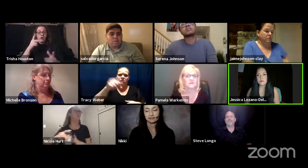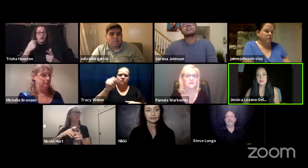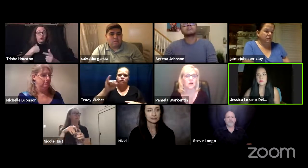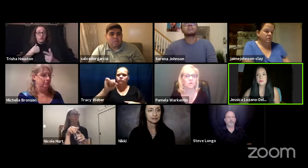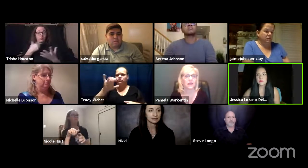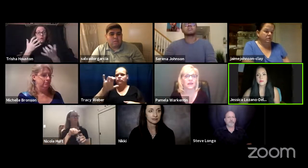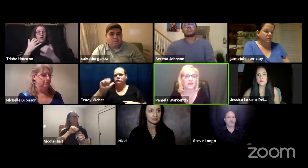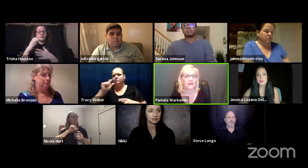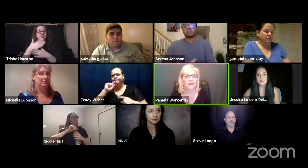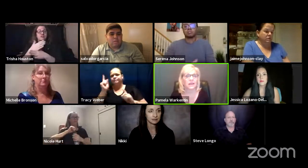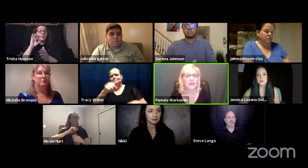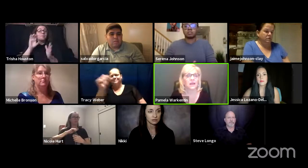Okay.